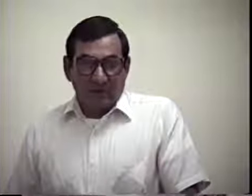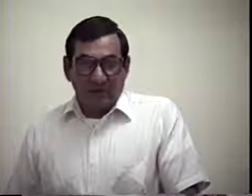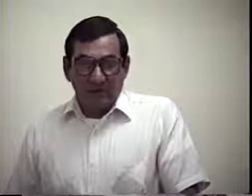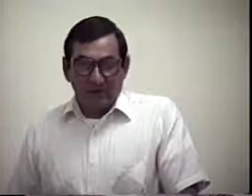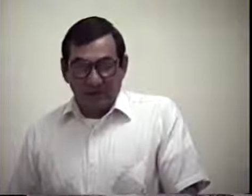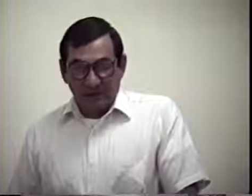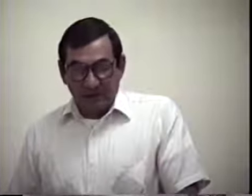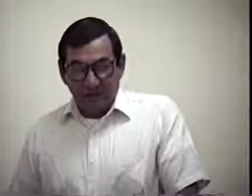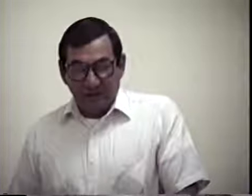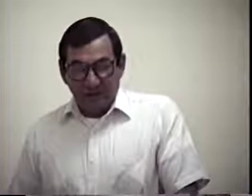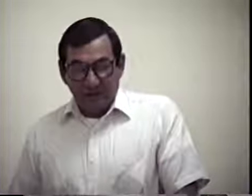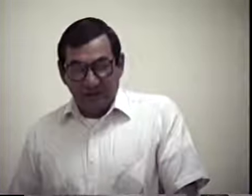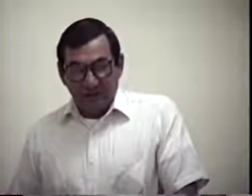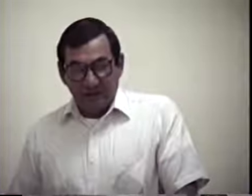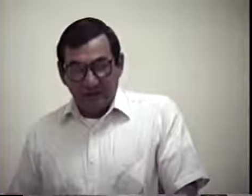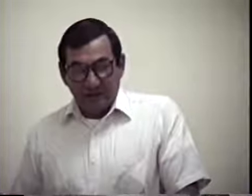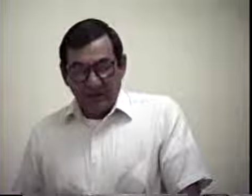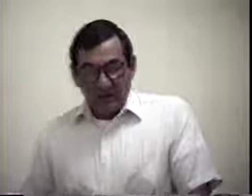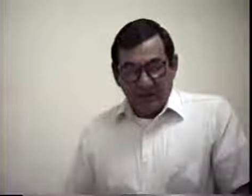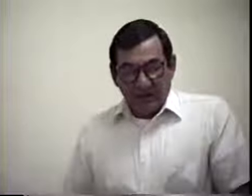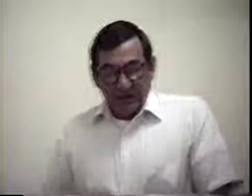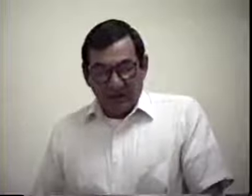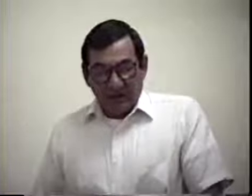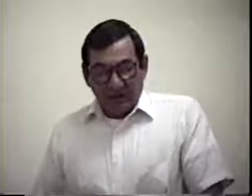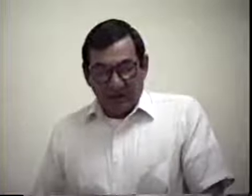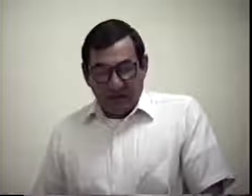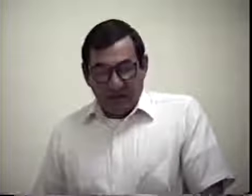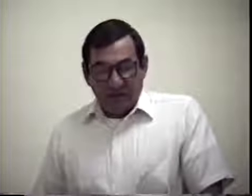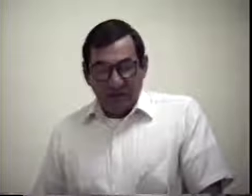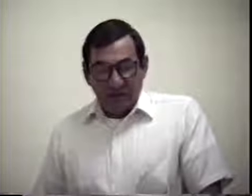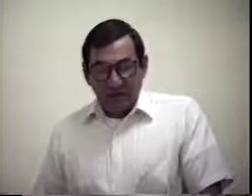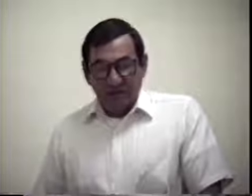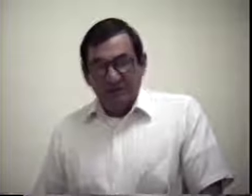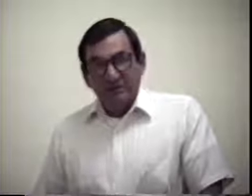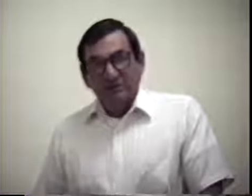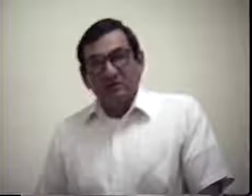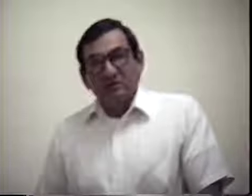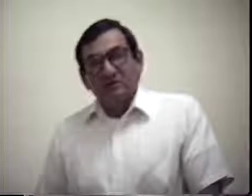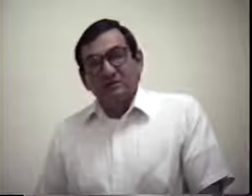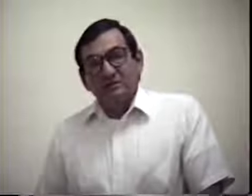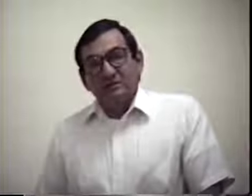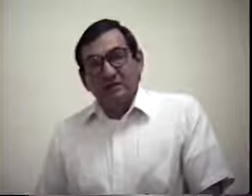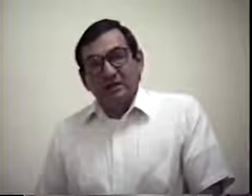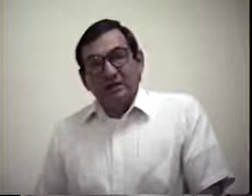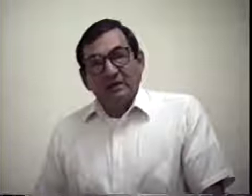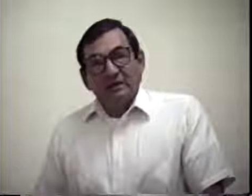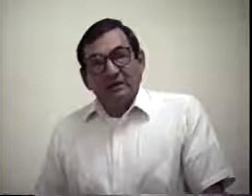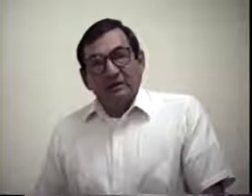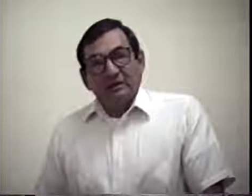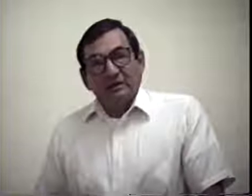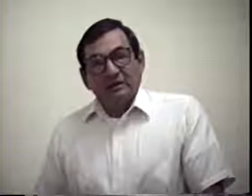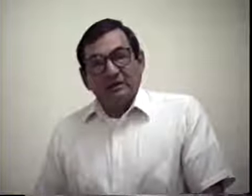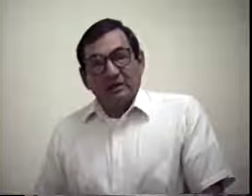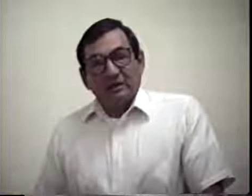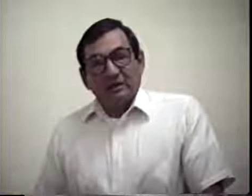while I was here at CWC, at 46 years old, it was a